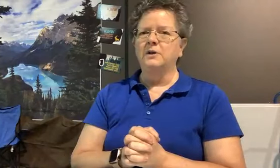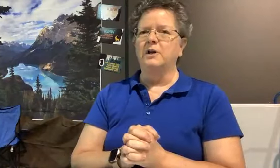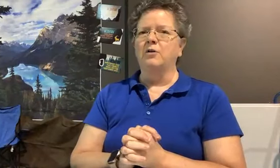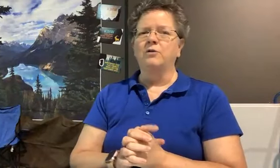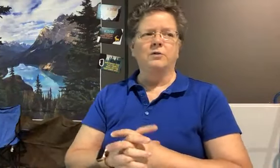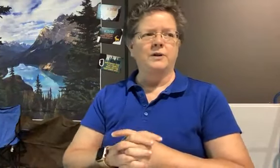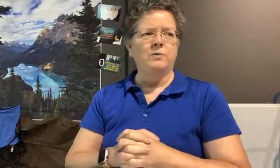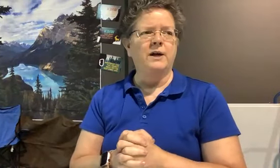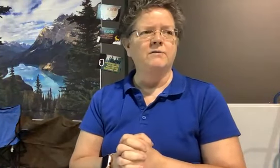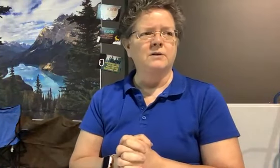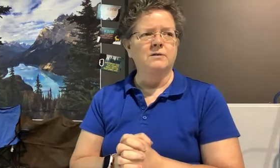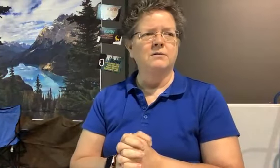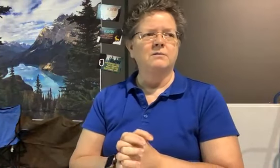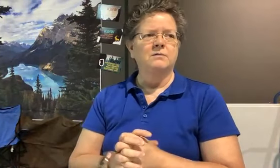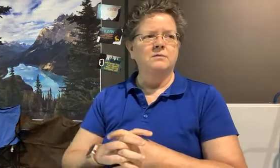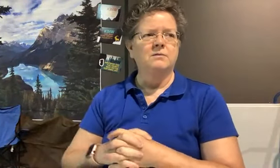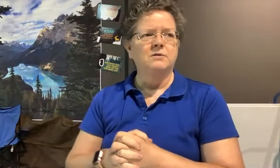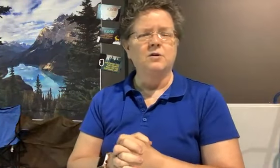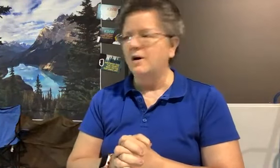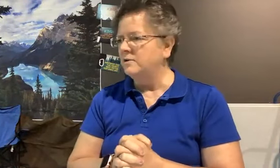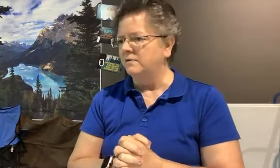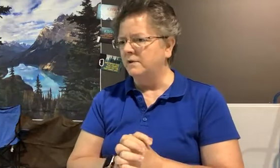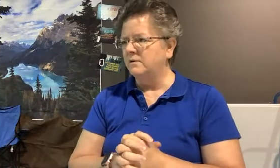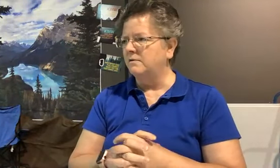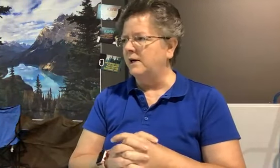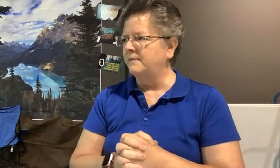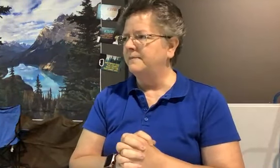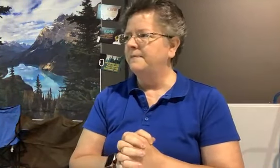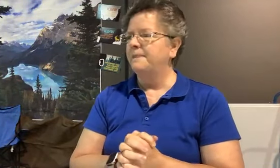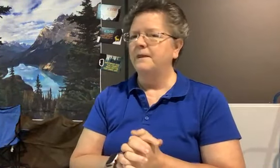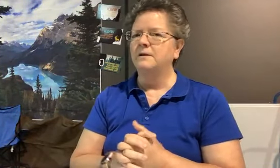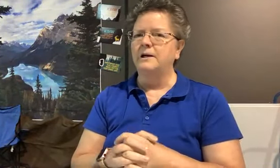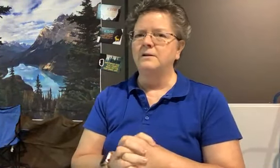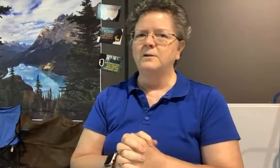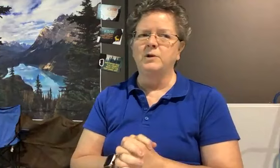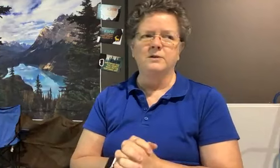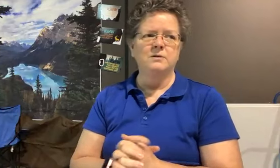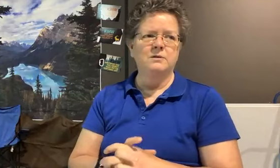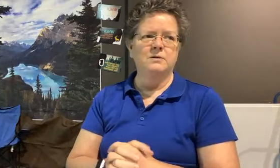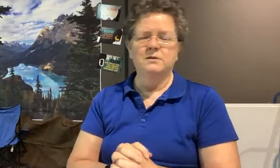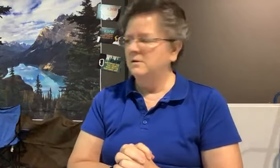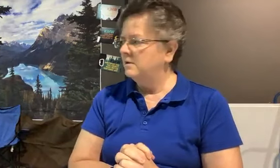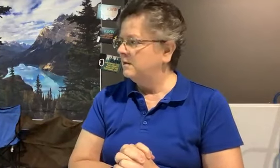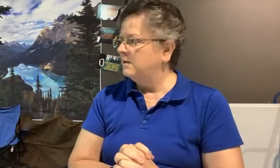little hurdle that we have to cross over, right? All right, someone else.